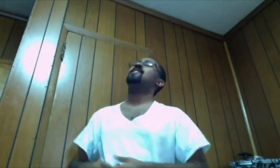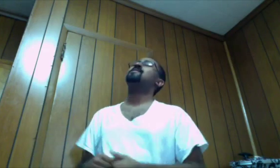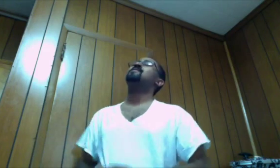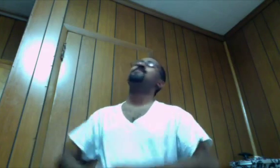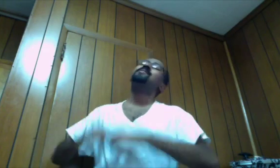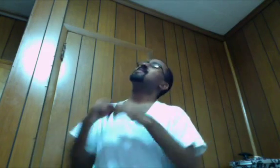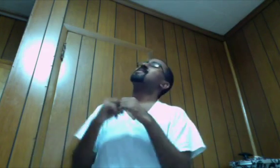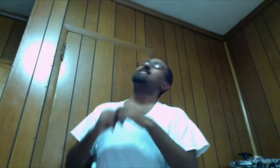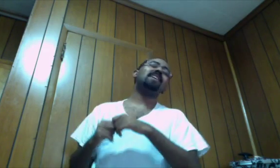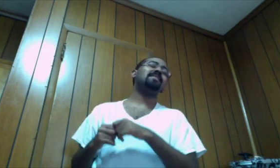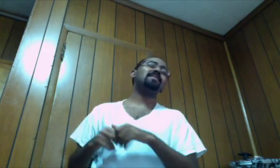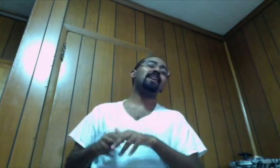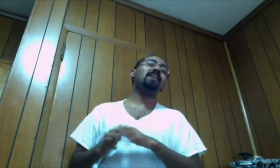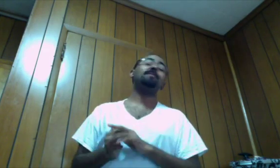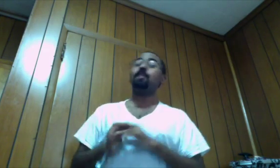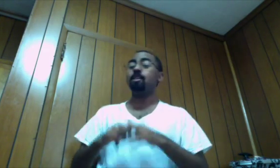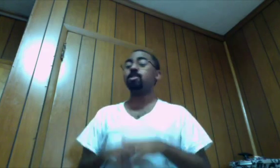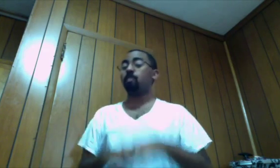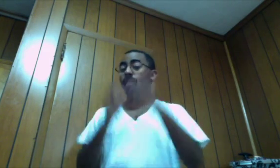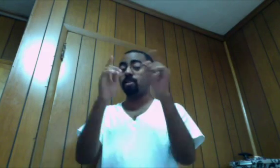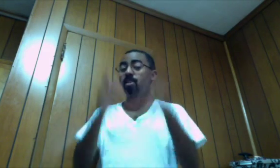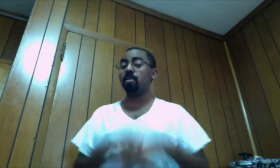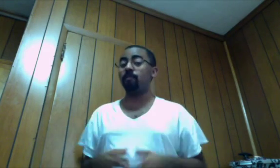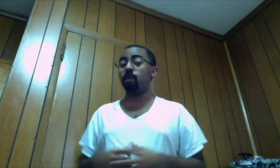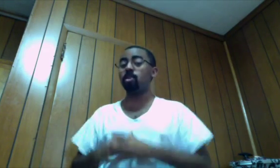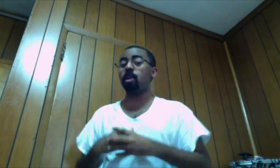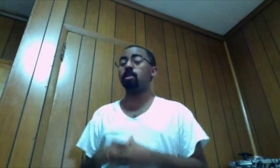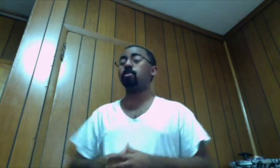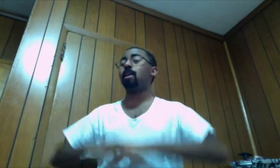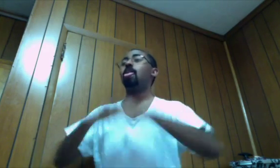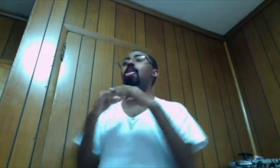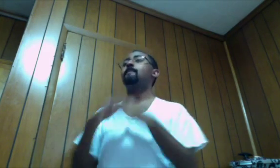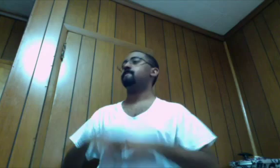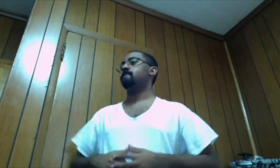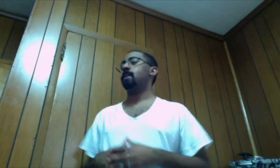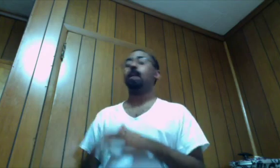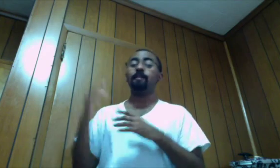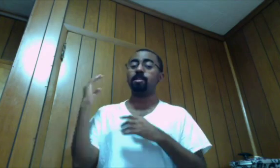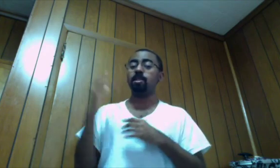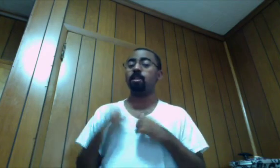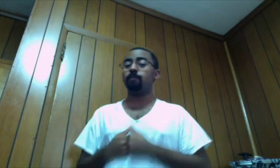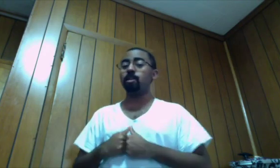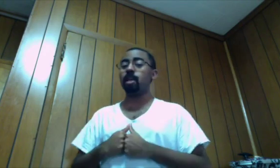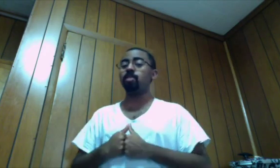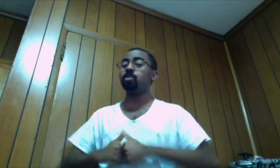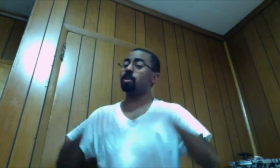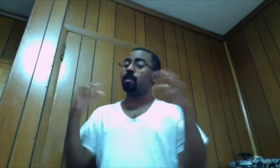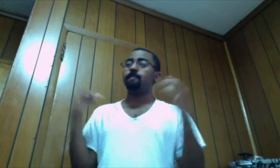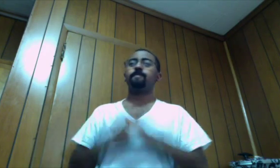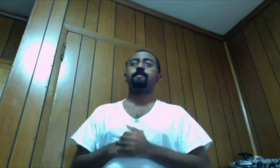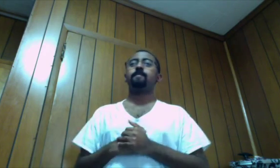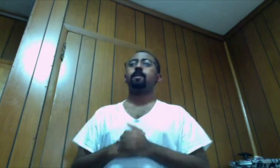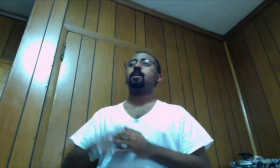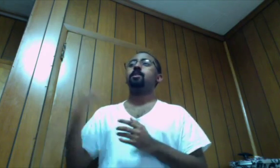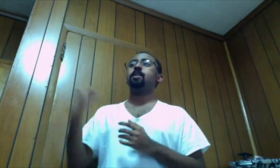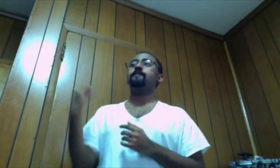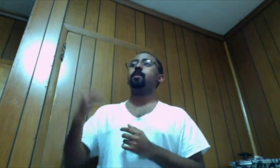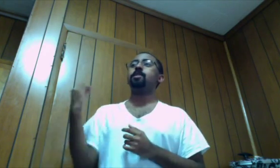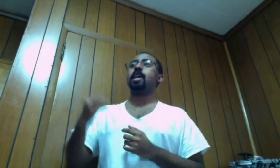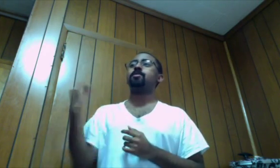costume. God damn. Also, have you seen their voice actors? Yeah. Have you seen their voice actors? Their voice